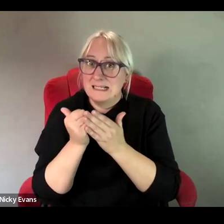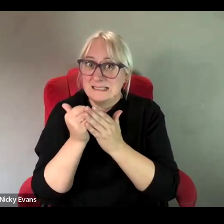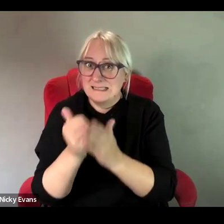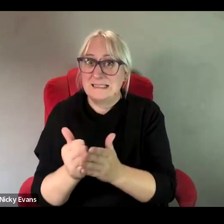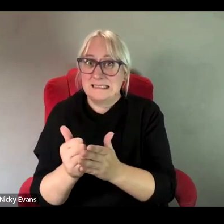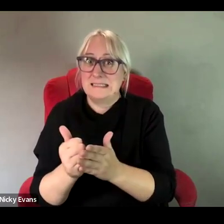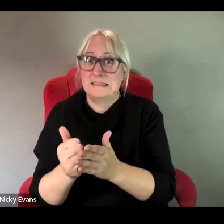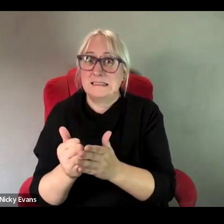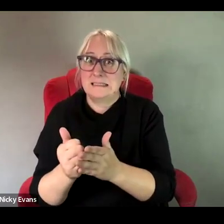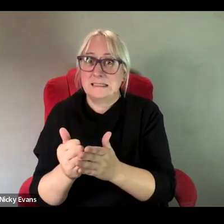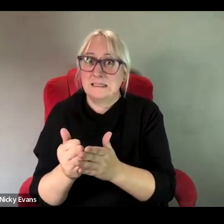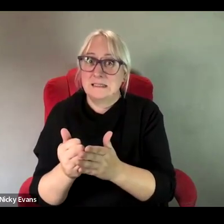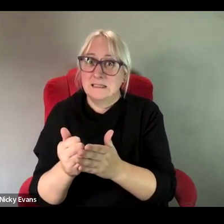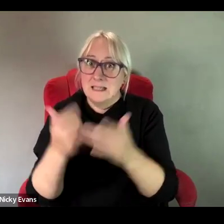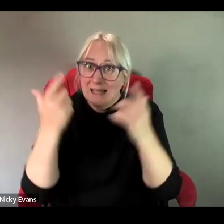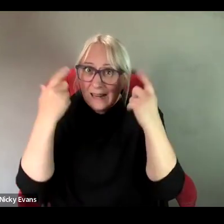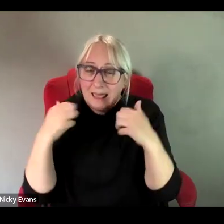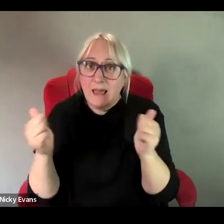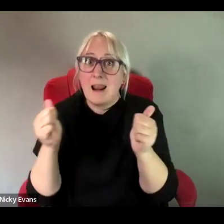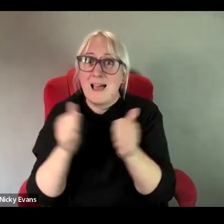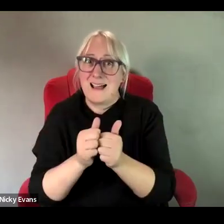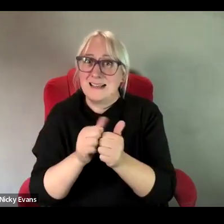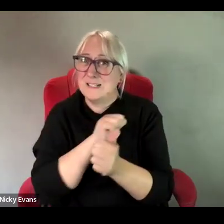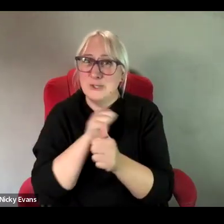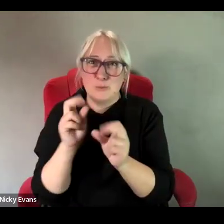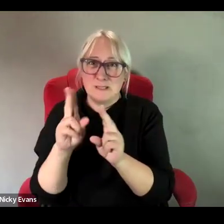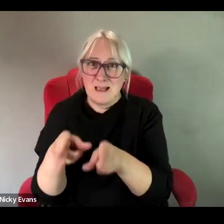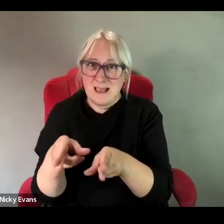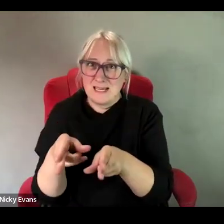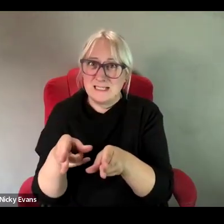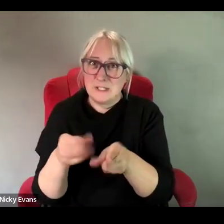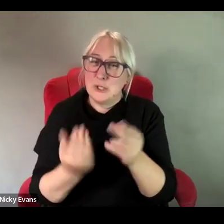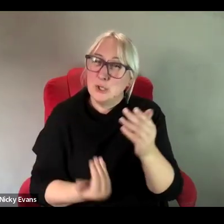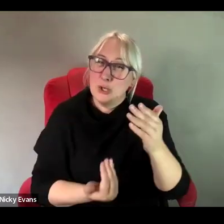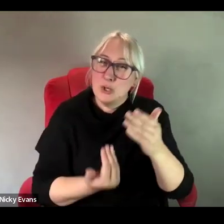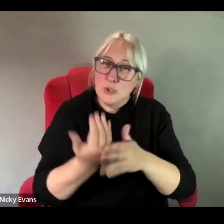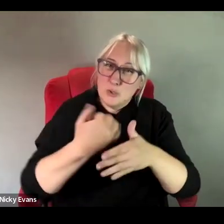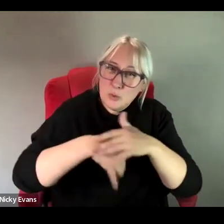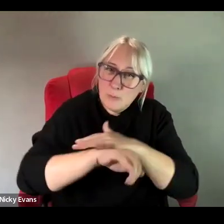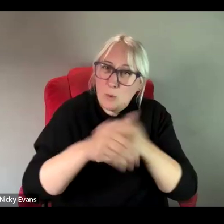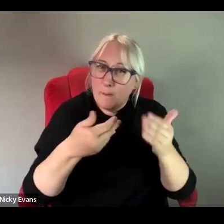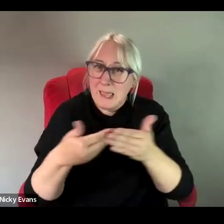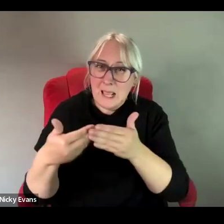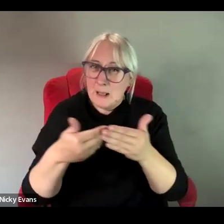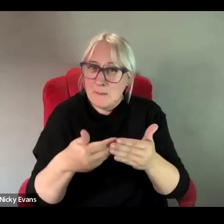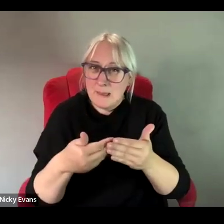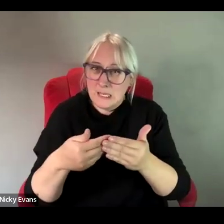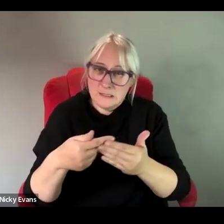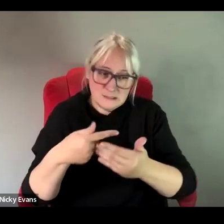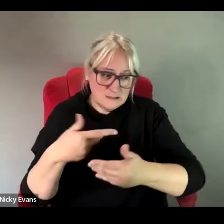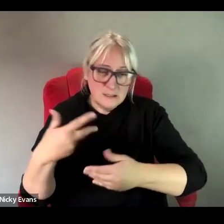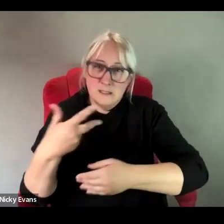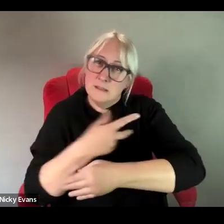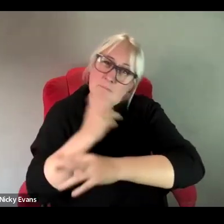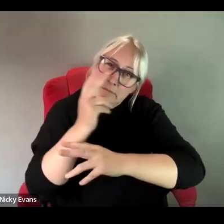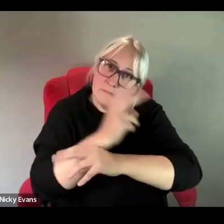legalized suicide, and newborns are being euthanized as well on the basis that they may not have